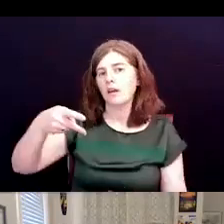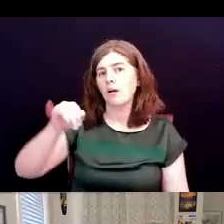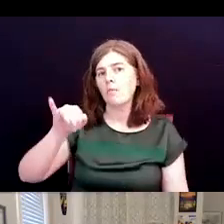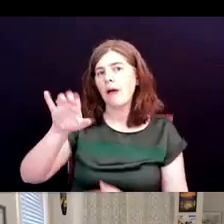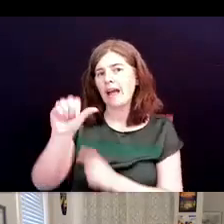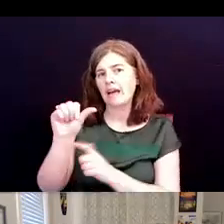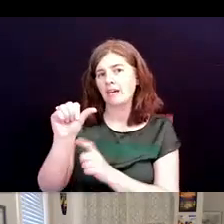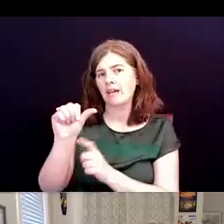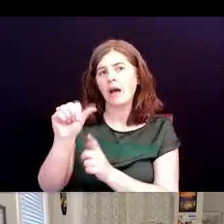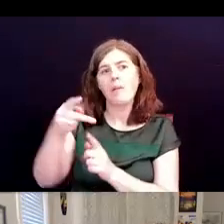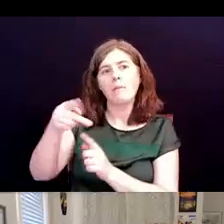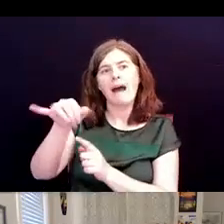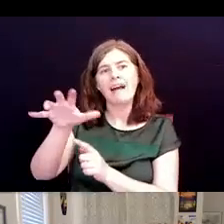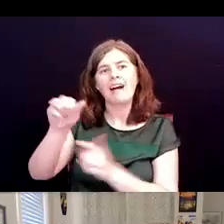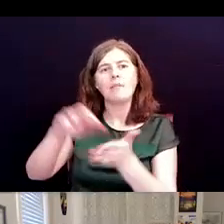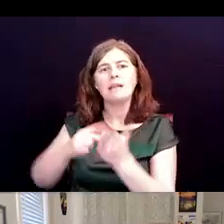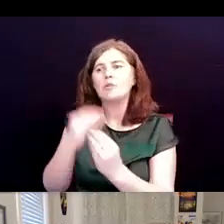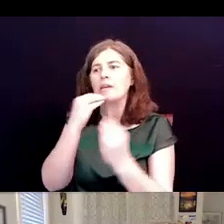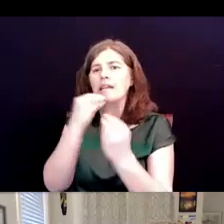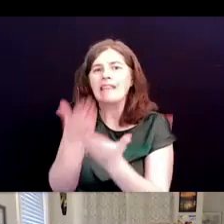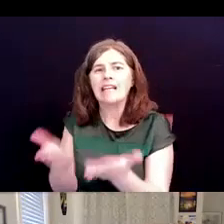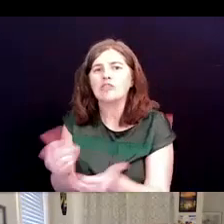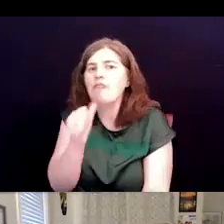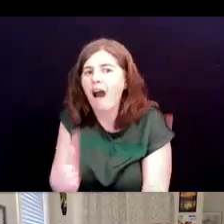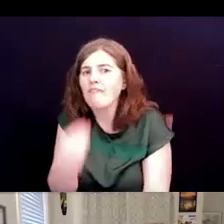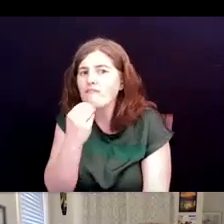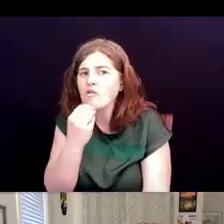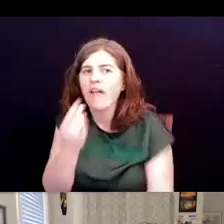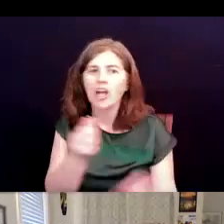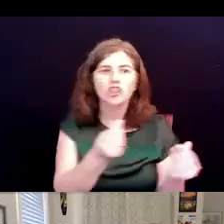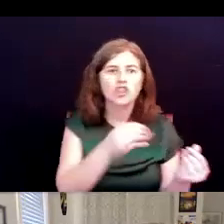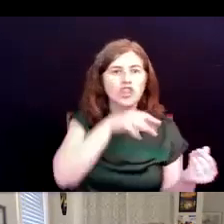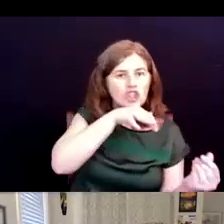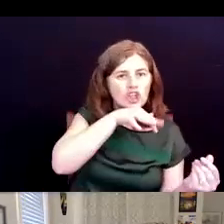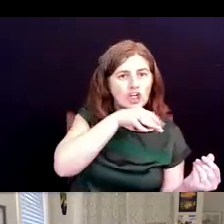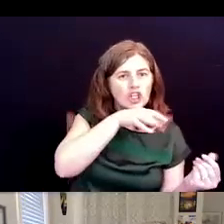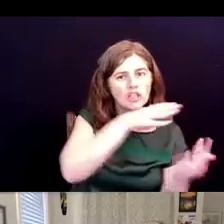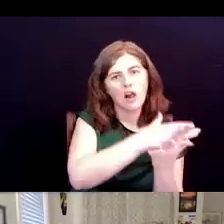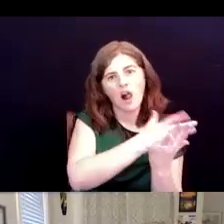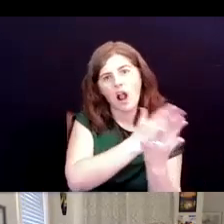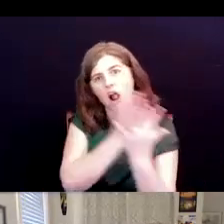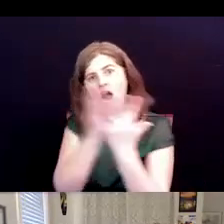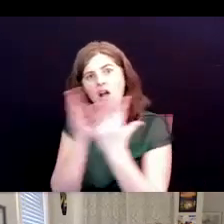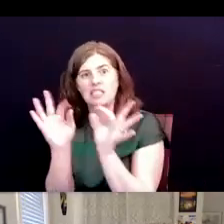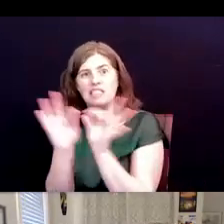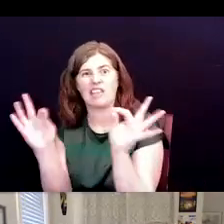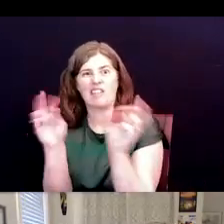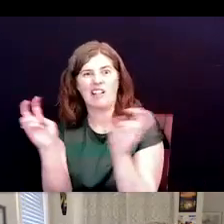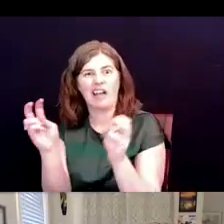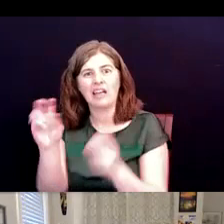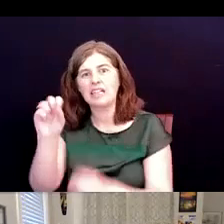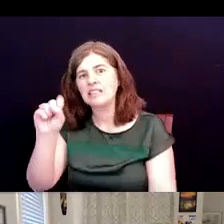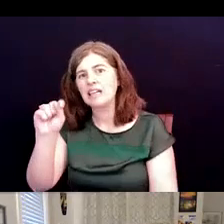of non-food items. So that can be anything from dirt to very significant issues like staples,